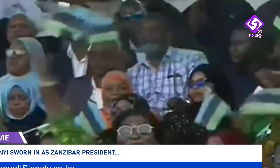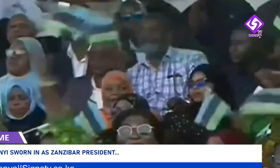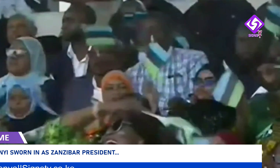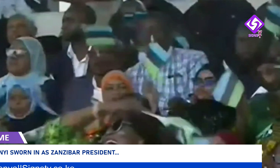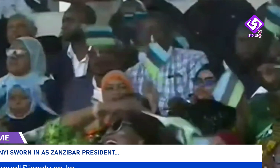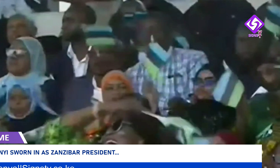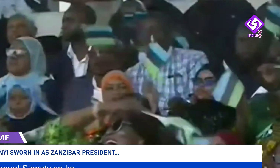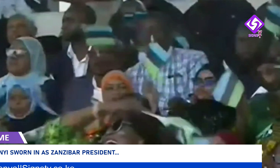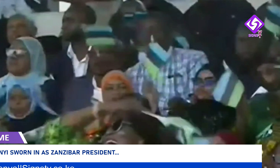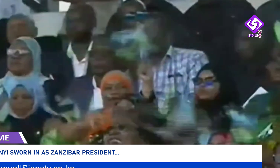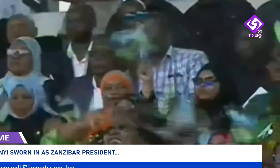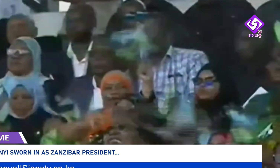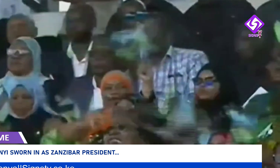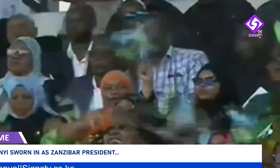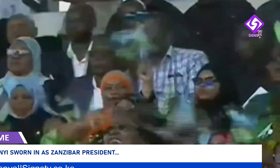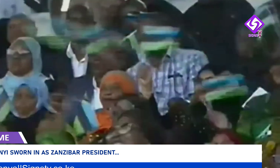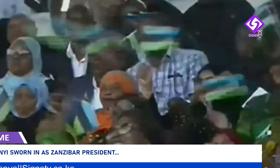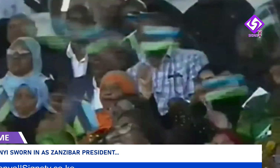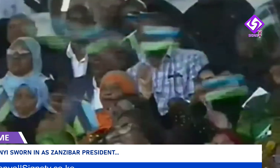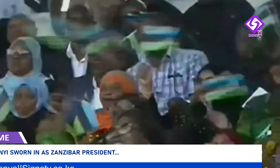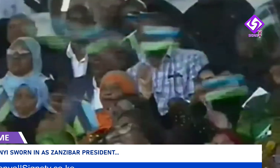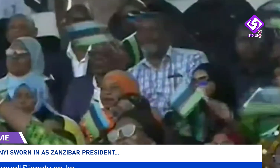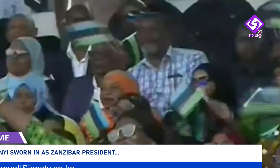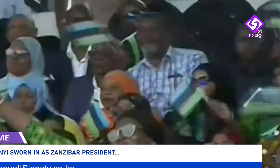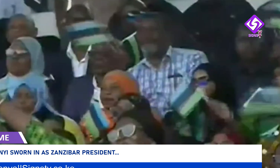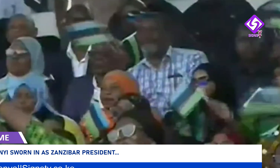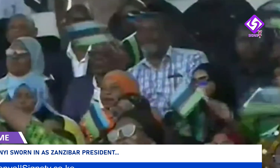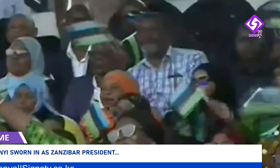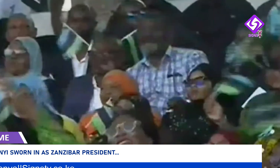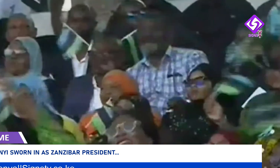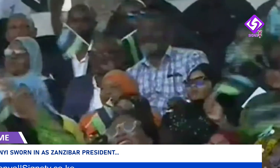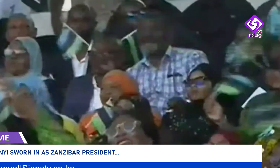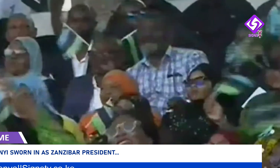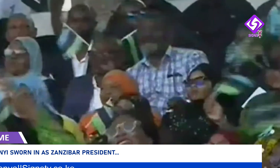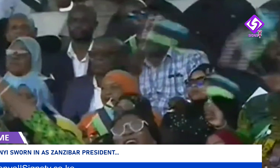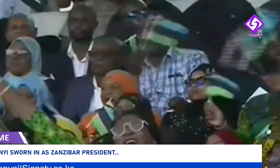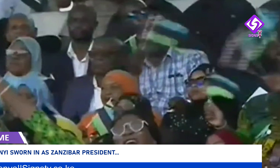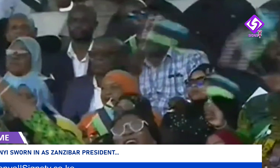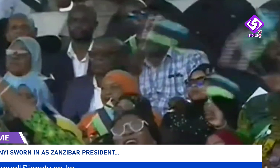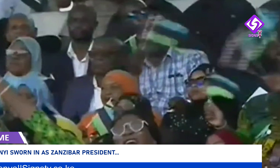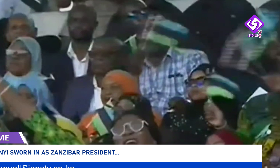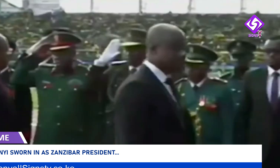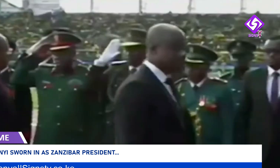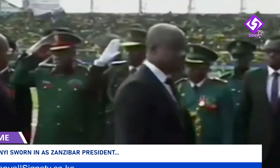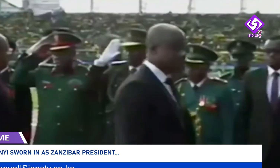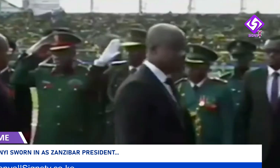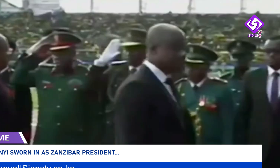97.6% of the votes cast, according to the National Electoral Commission. The announcement